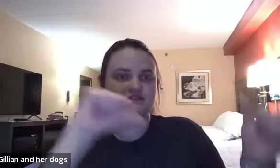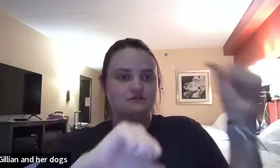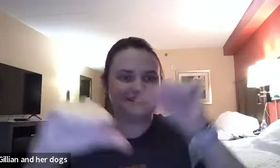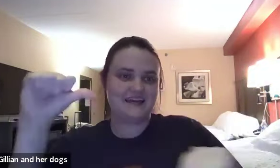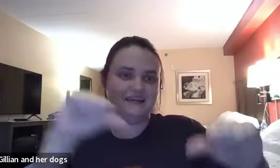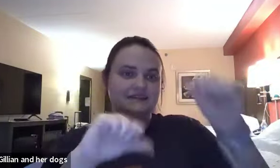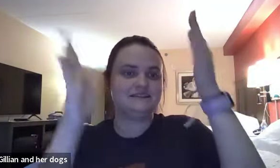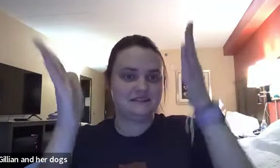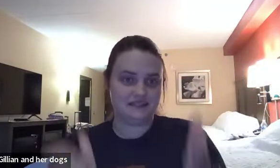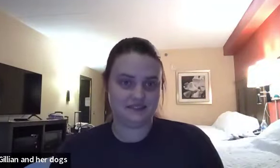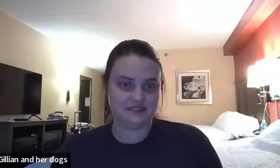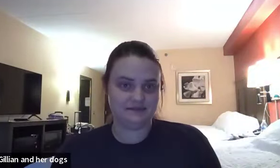So scientist,